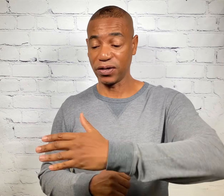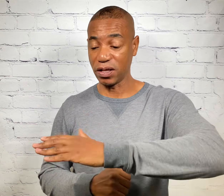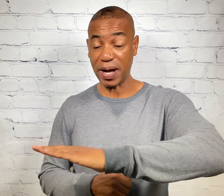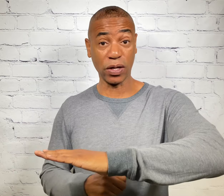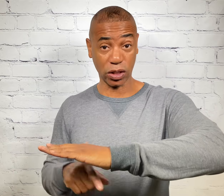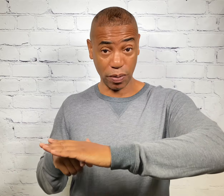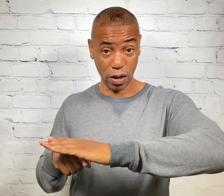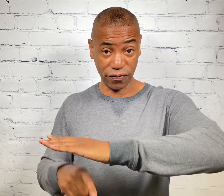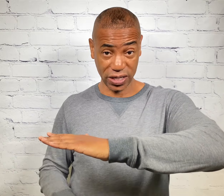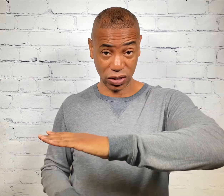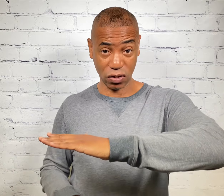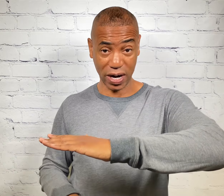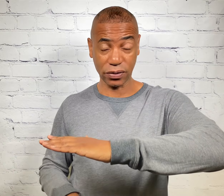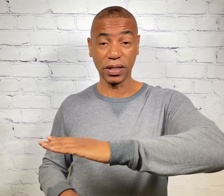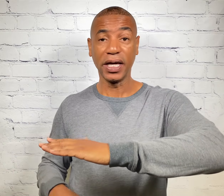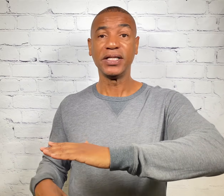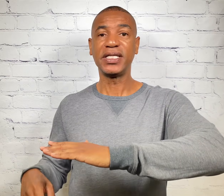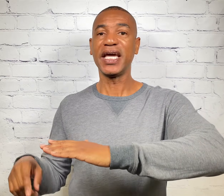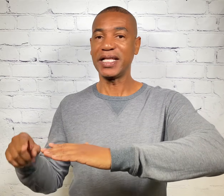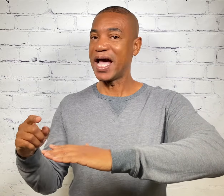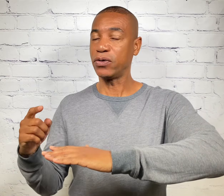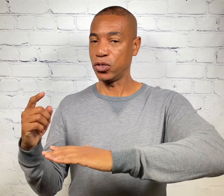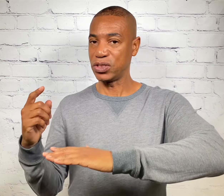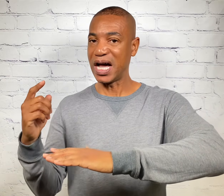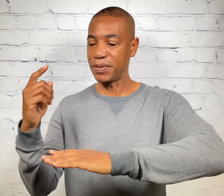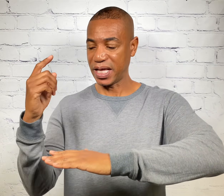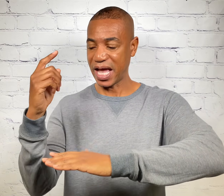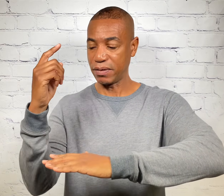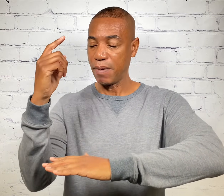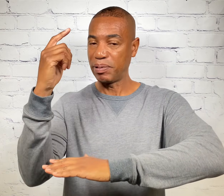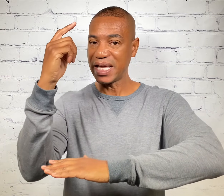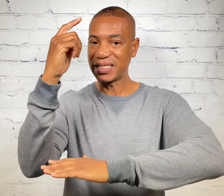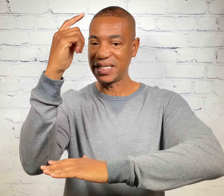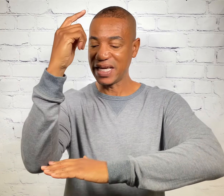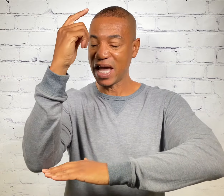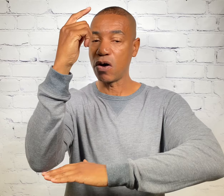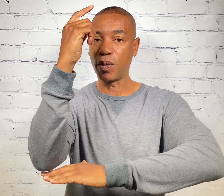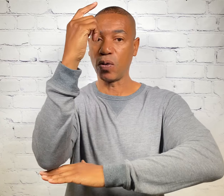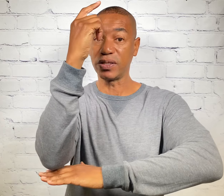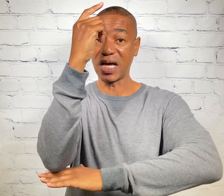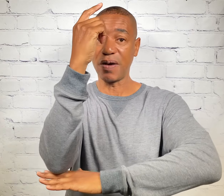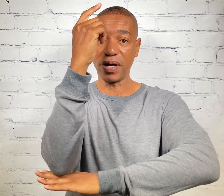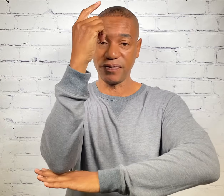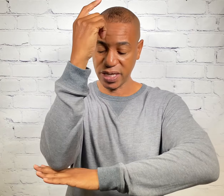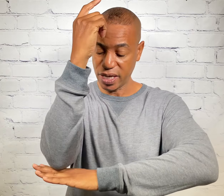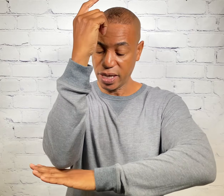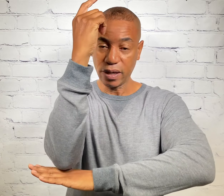the body with the palm facing the ground. Take now your dominant hand, place the elbow on top of the